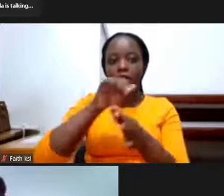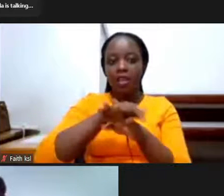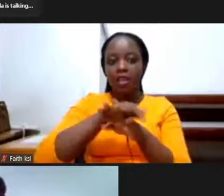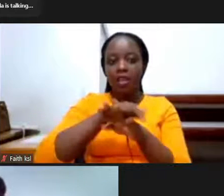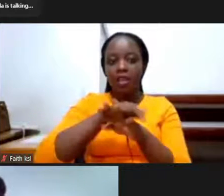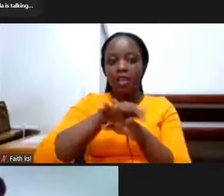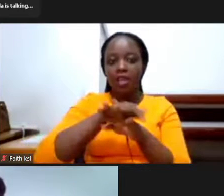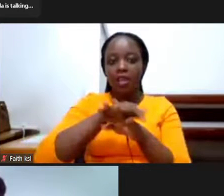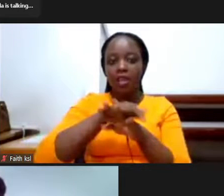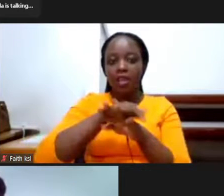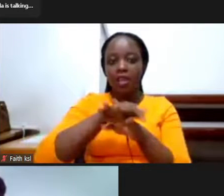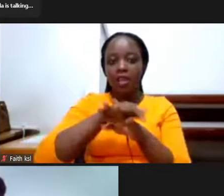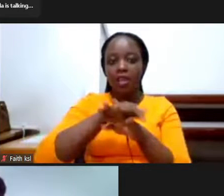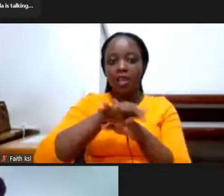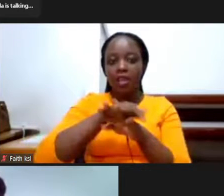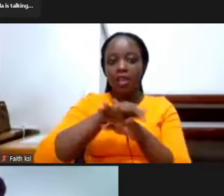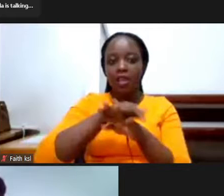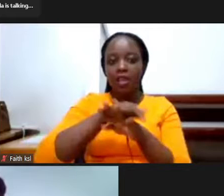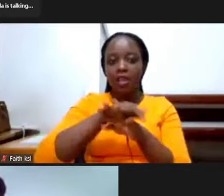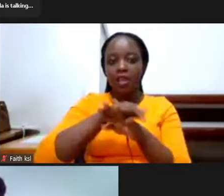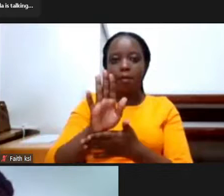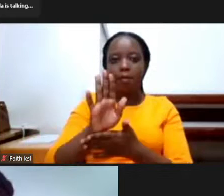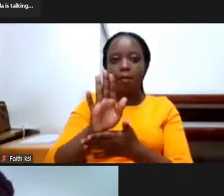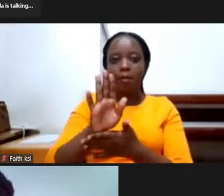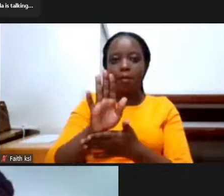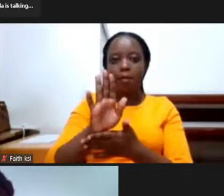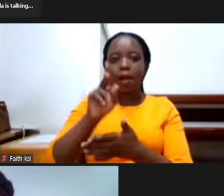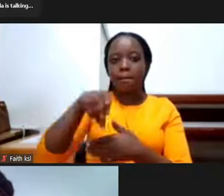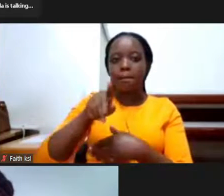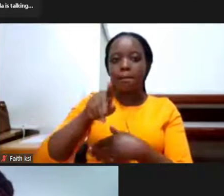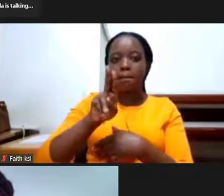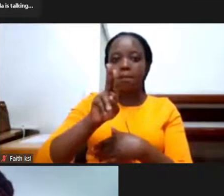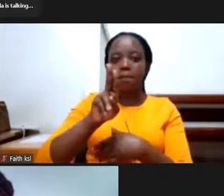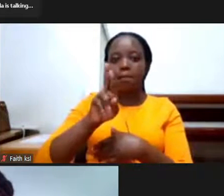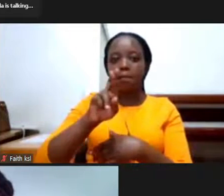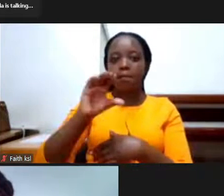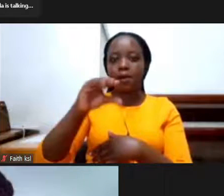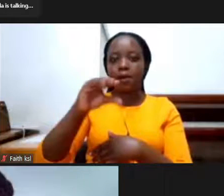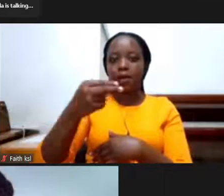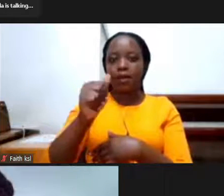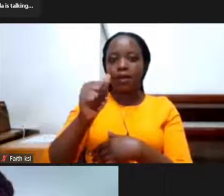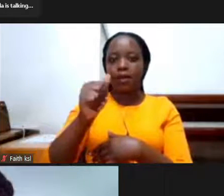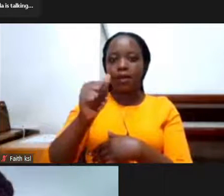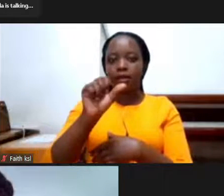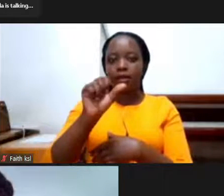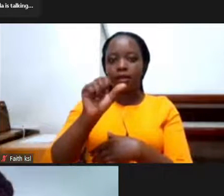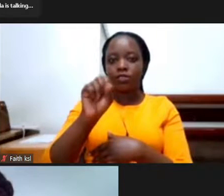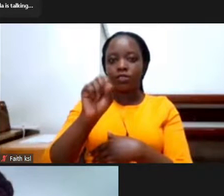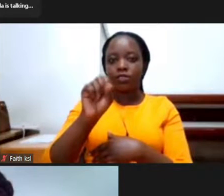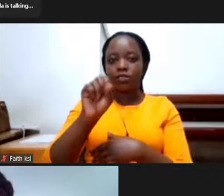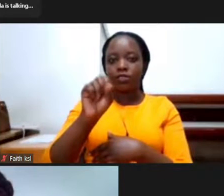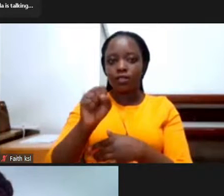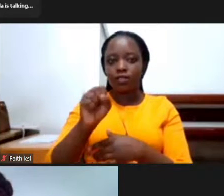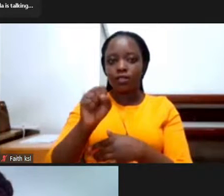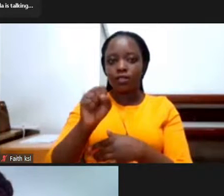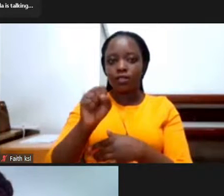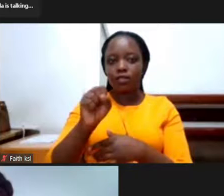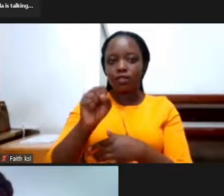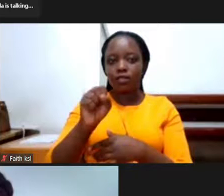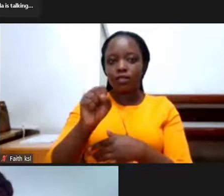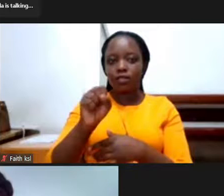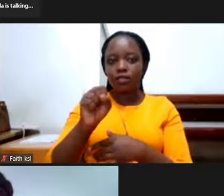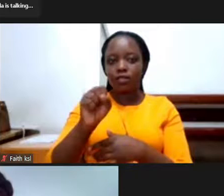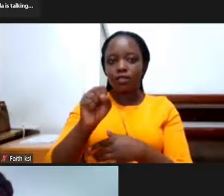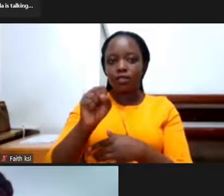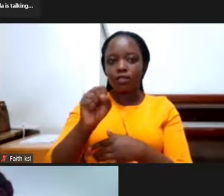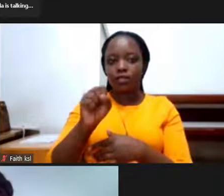bought in the last 6 months, as long as the input is not claimed in any of their previous returns,